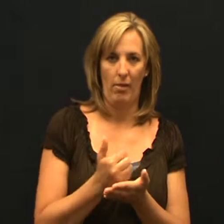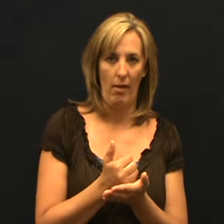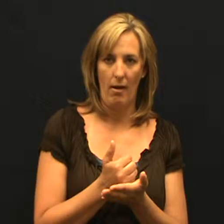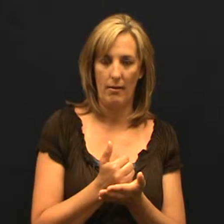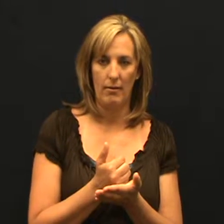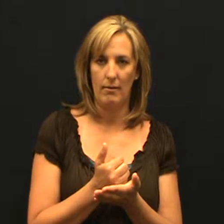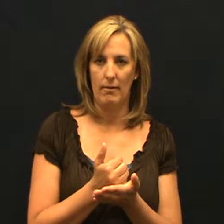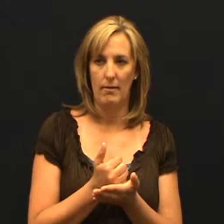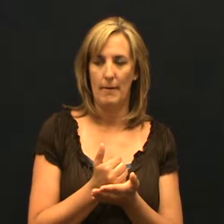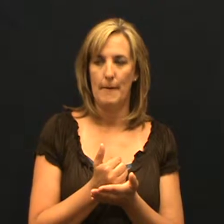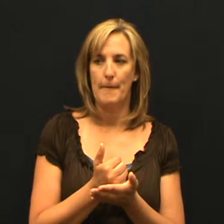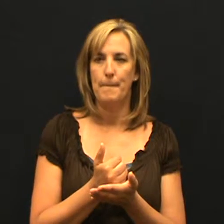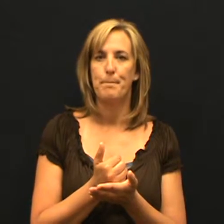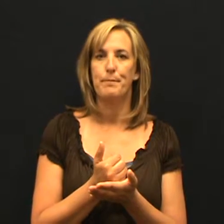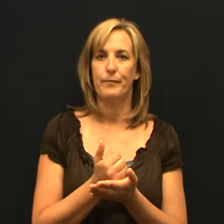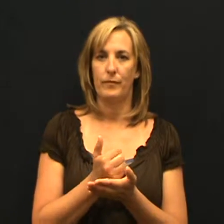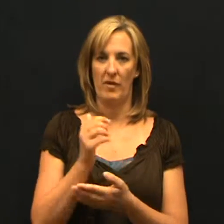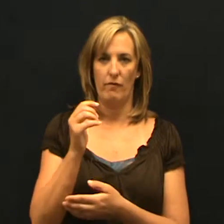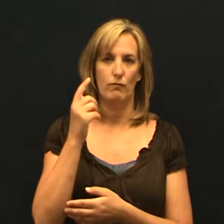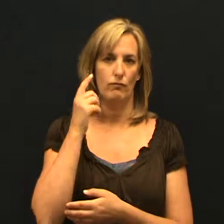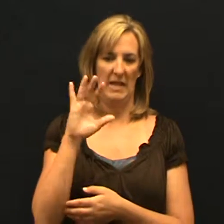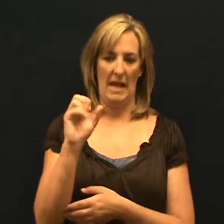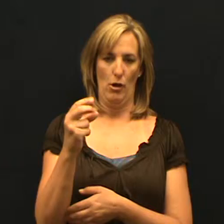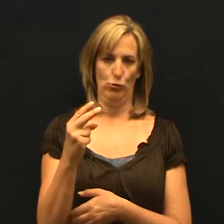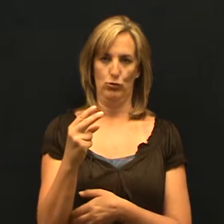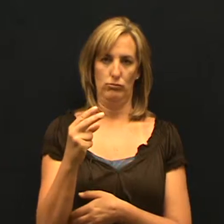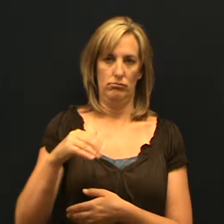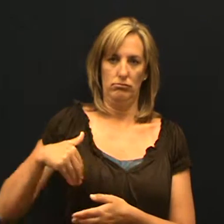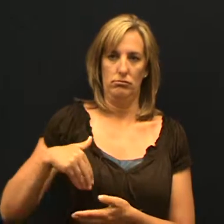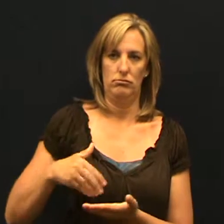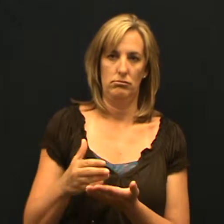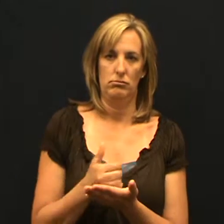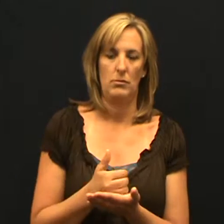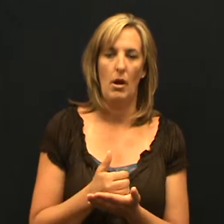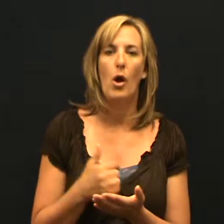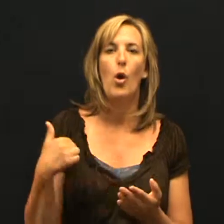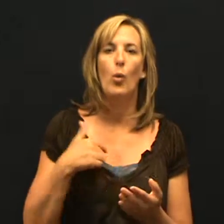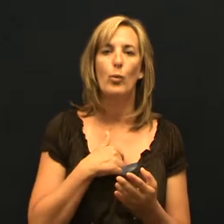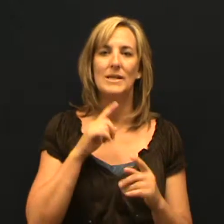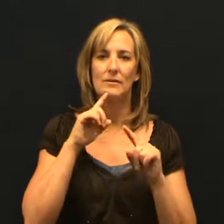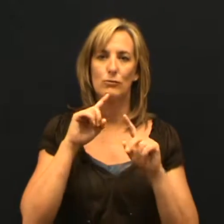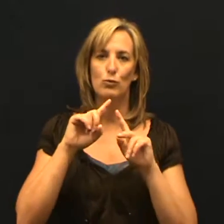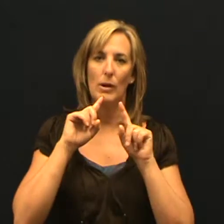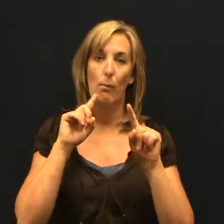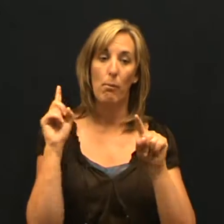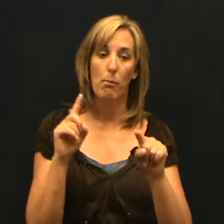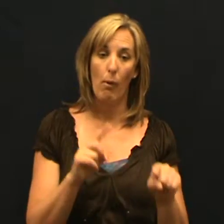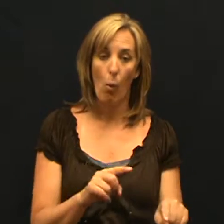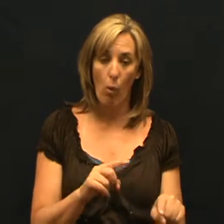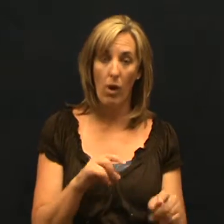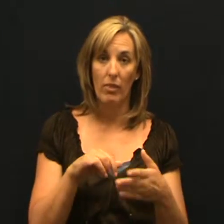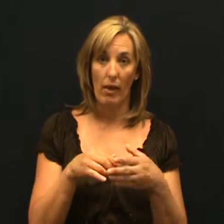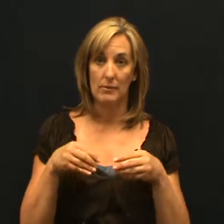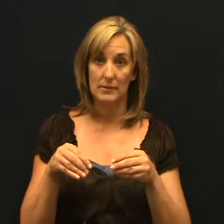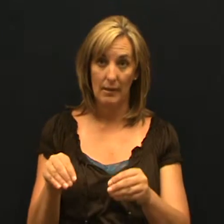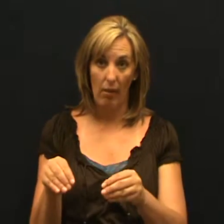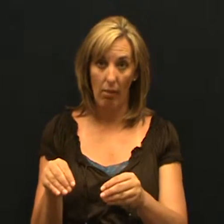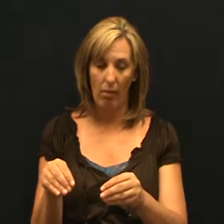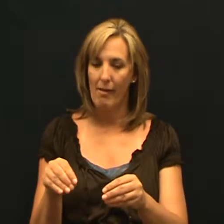the cash for, we're still reporting that sale and it shows up in our net income, even though we haven't collected the